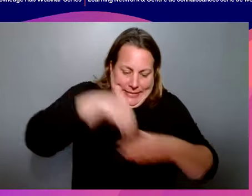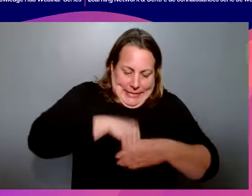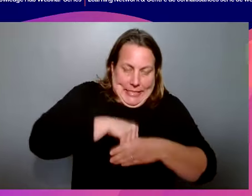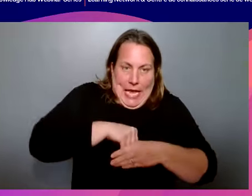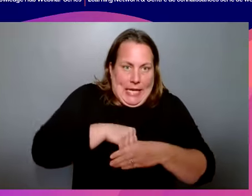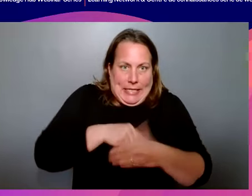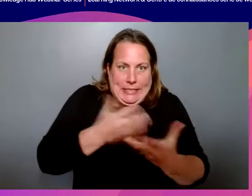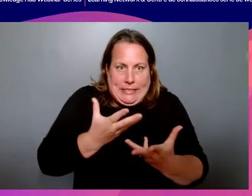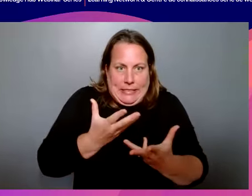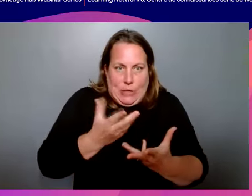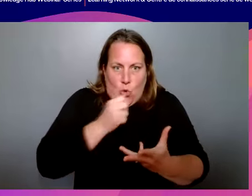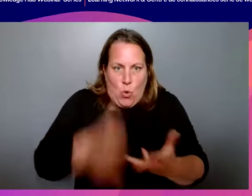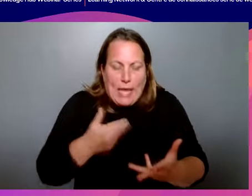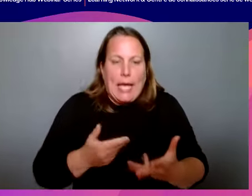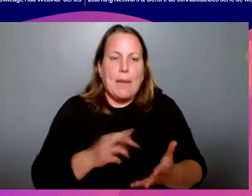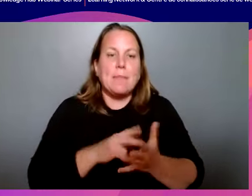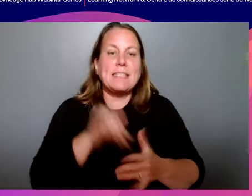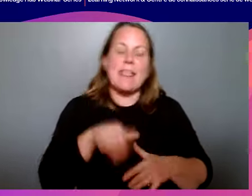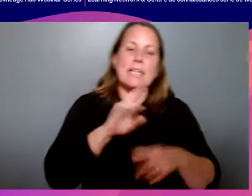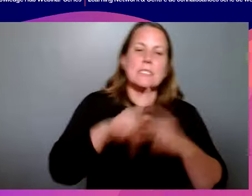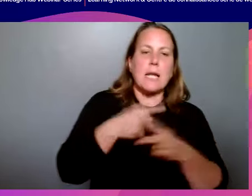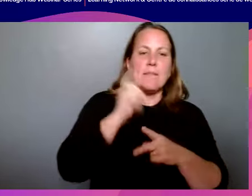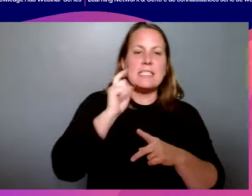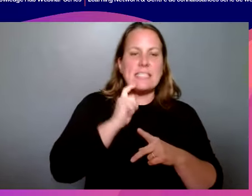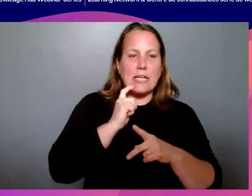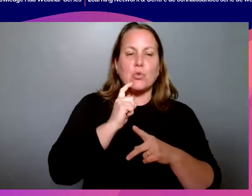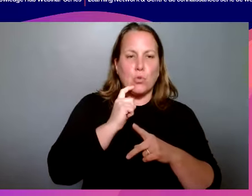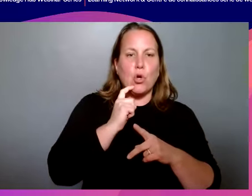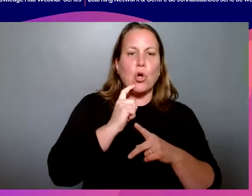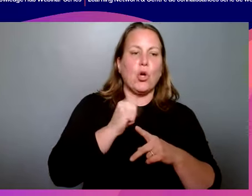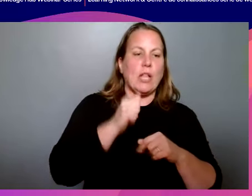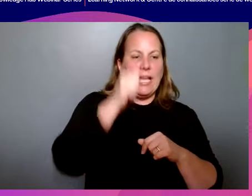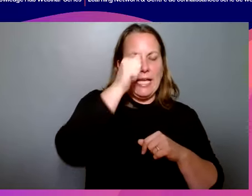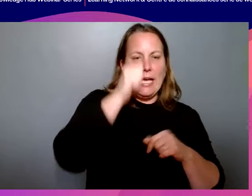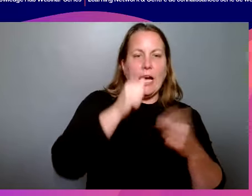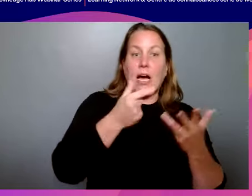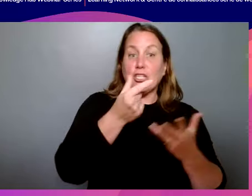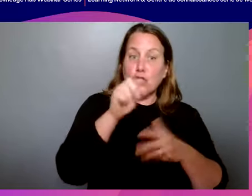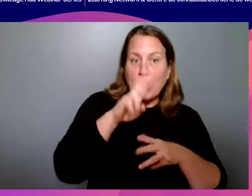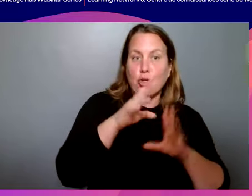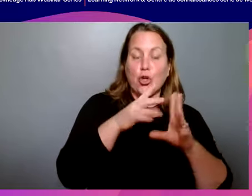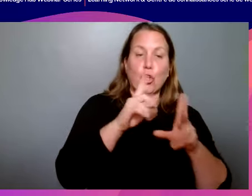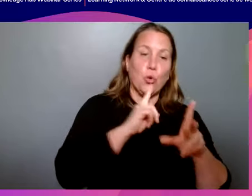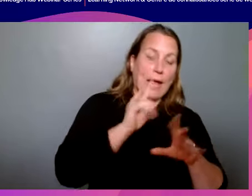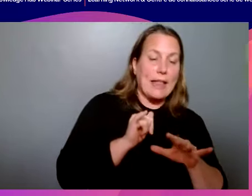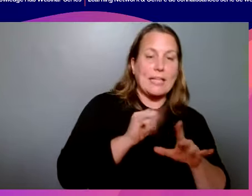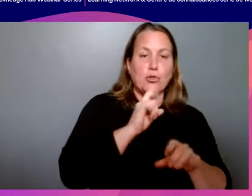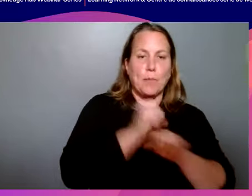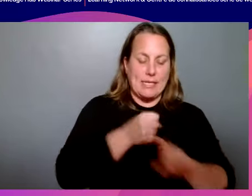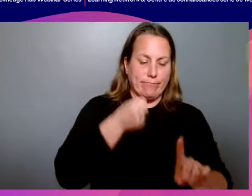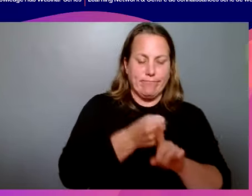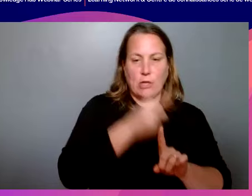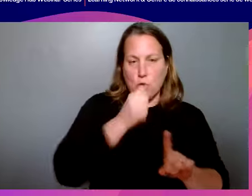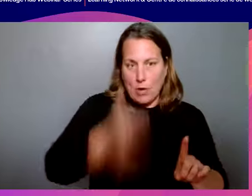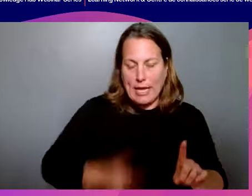and gender diversity shape our experiences. It influences how we are perceived, and it impacts the opportunities